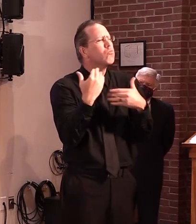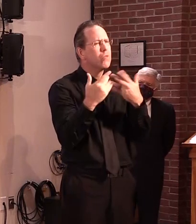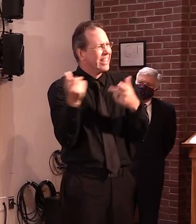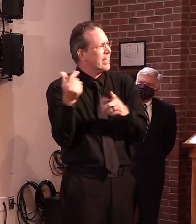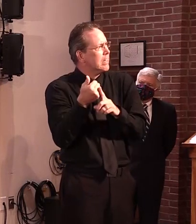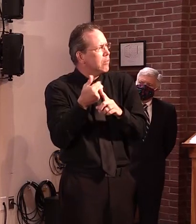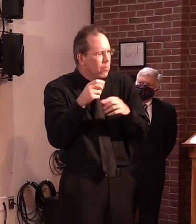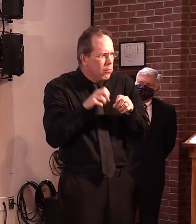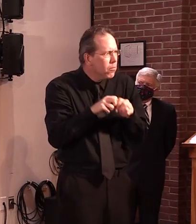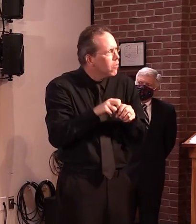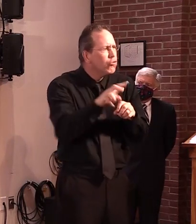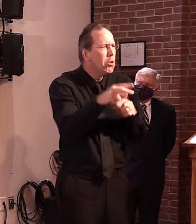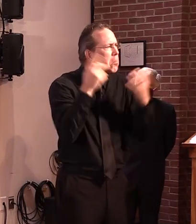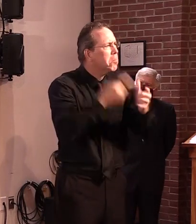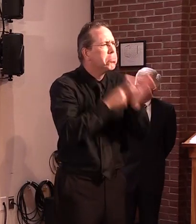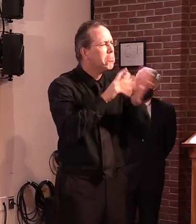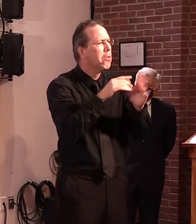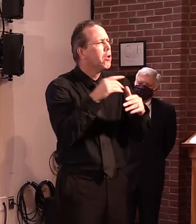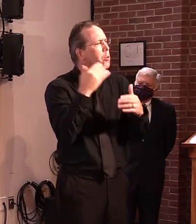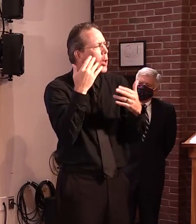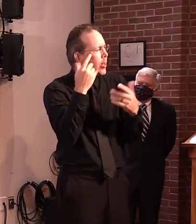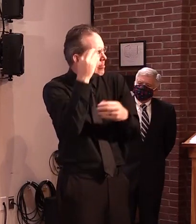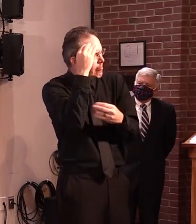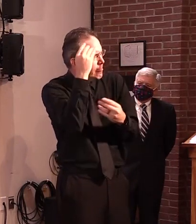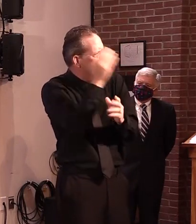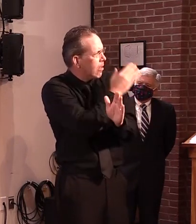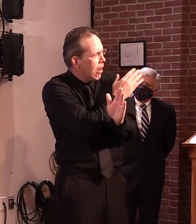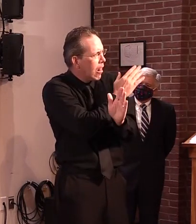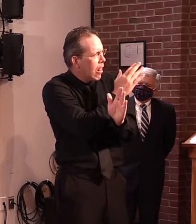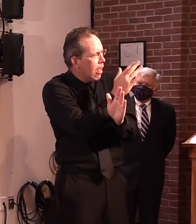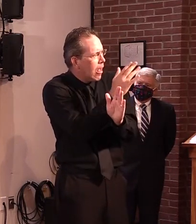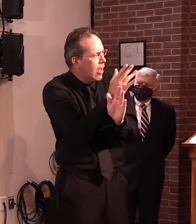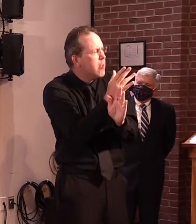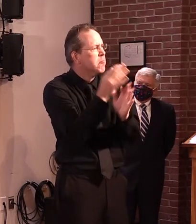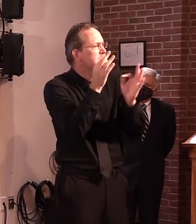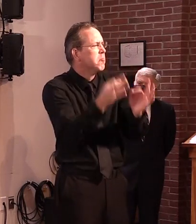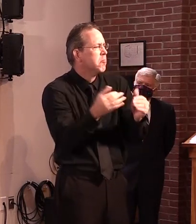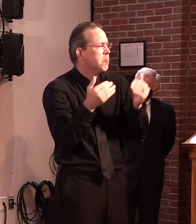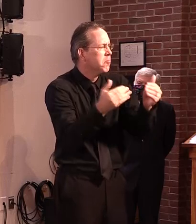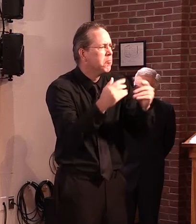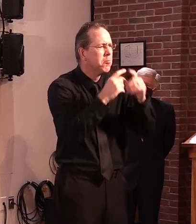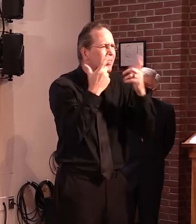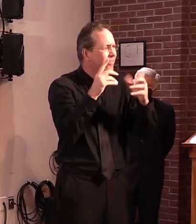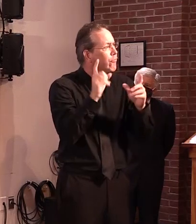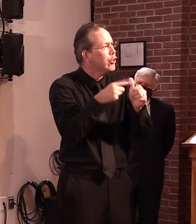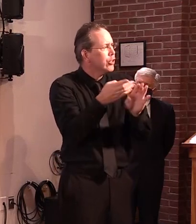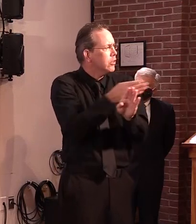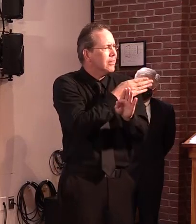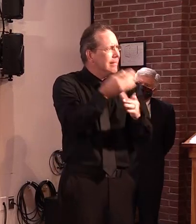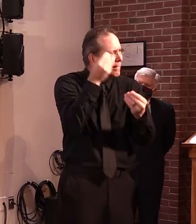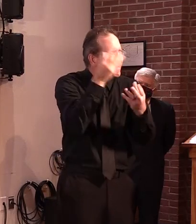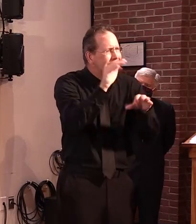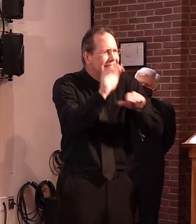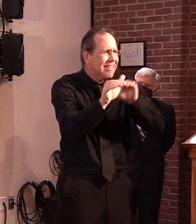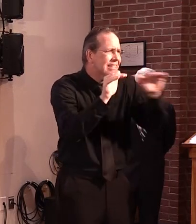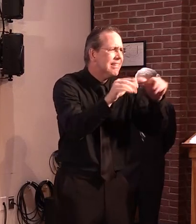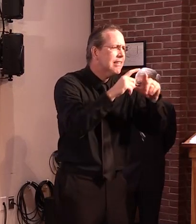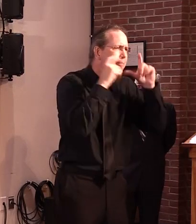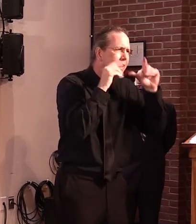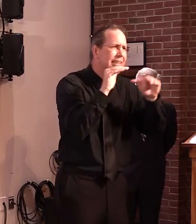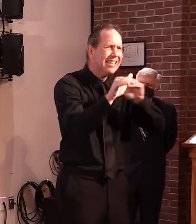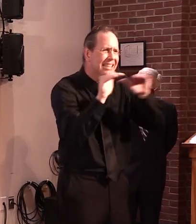that perhaps education was a better path forward. Do you think there should be a national mandate? And if so, do you think